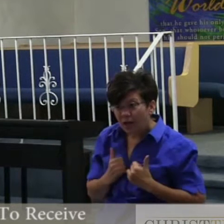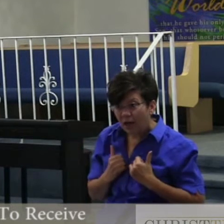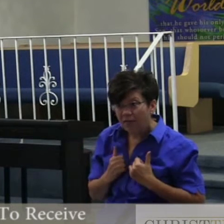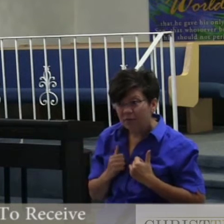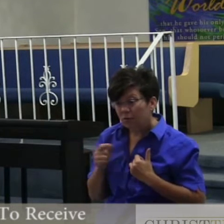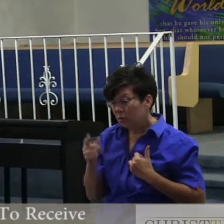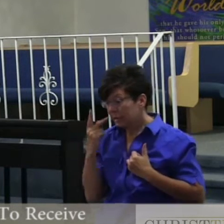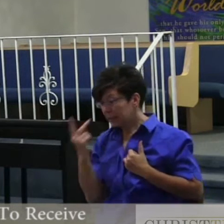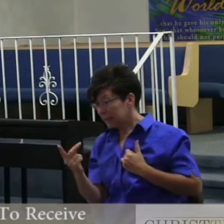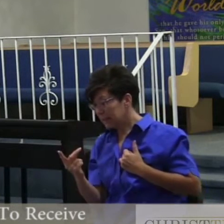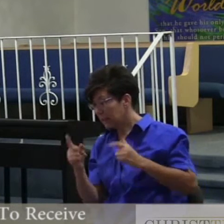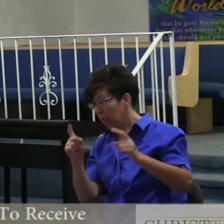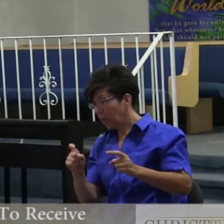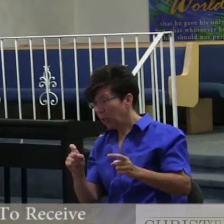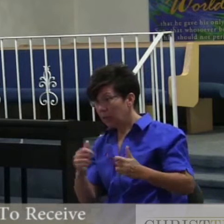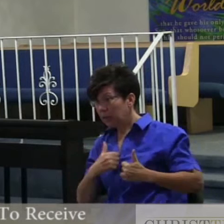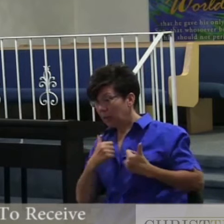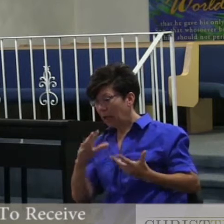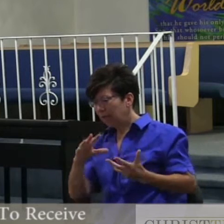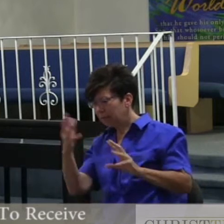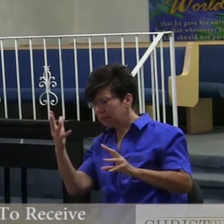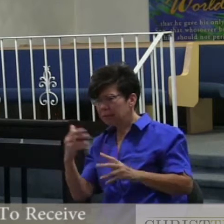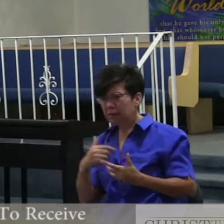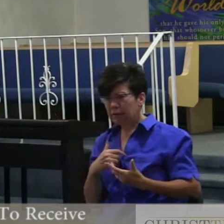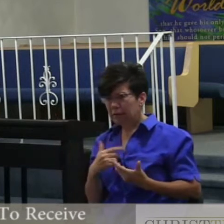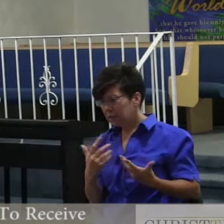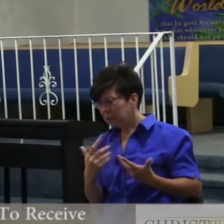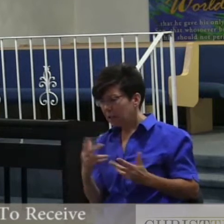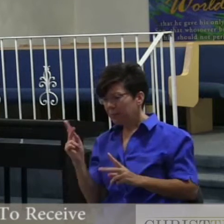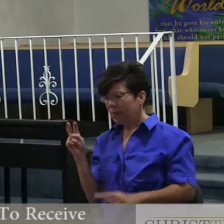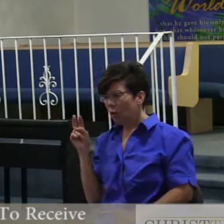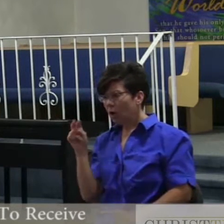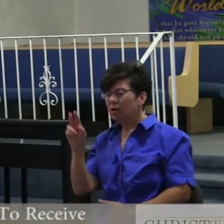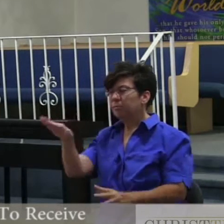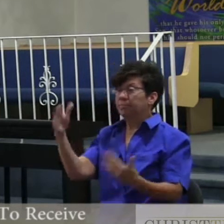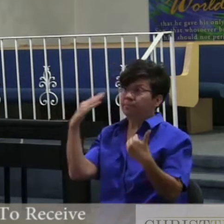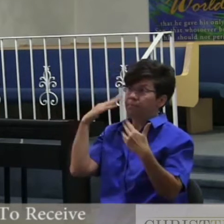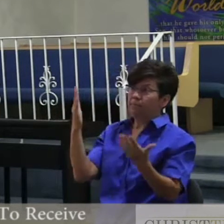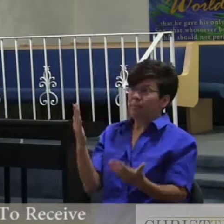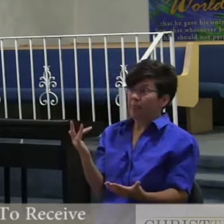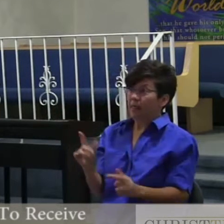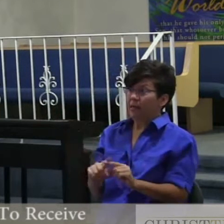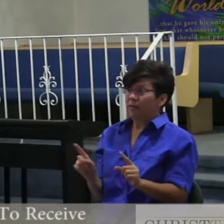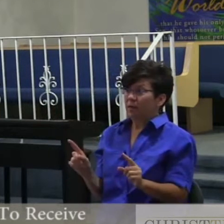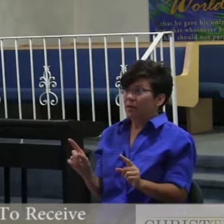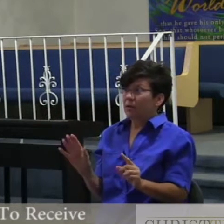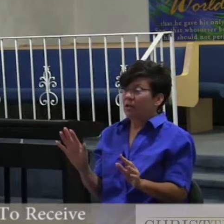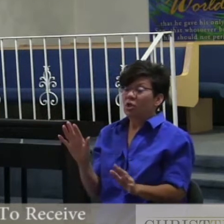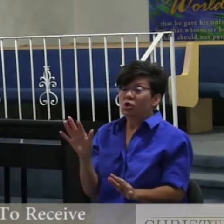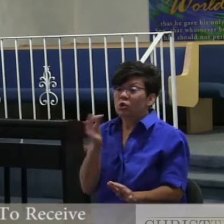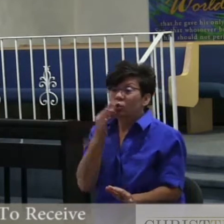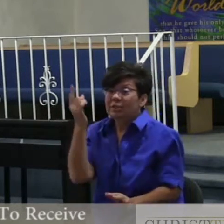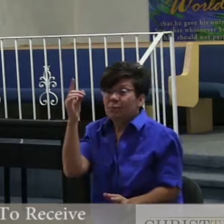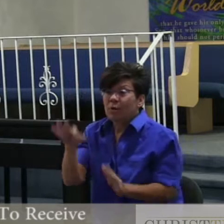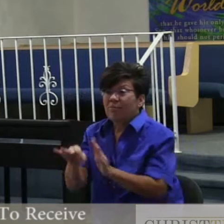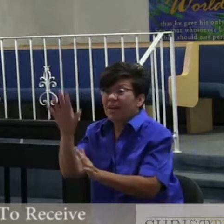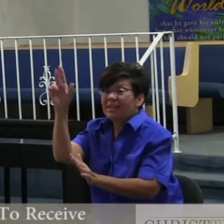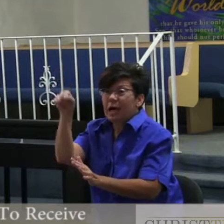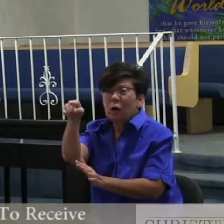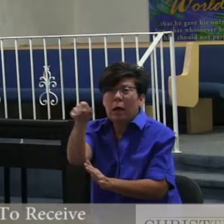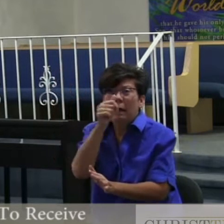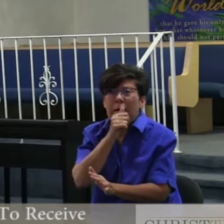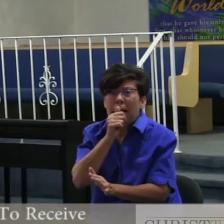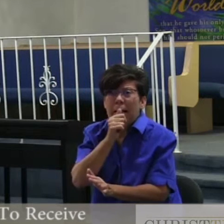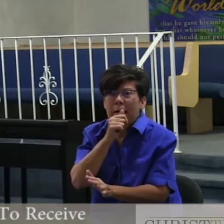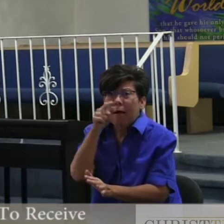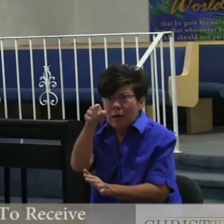being tried, when we have tested trial. I don't know why. But as soon as they find out we're going through something,